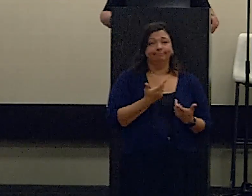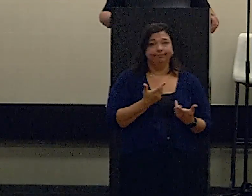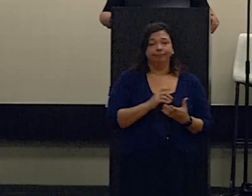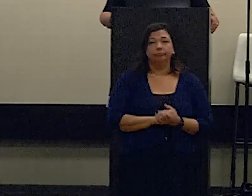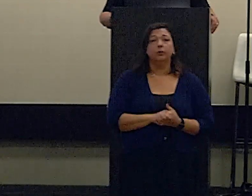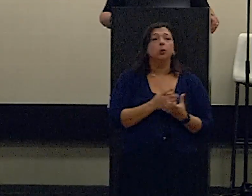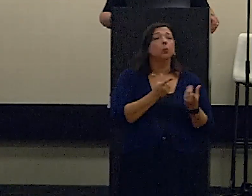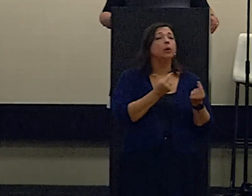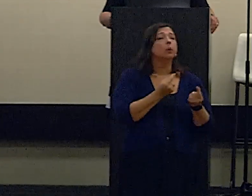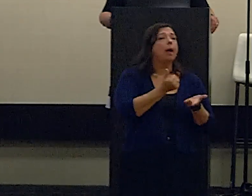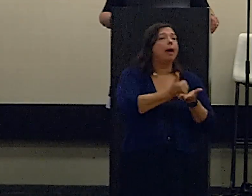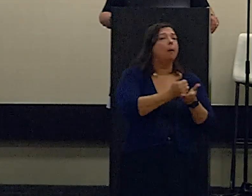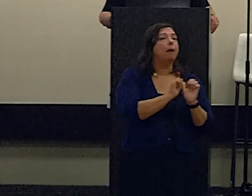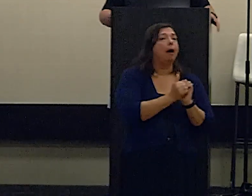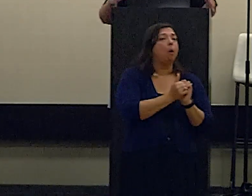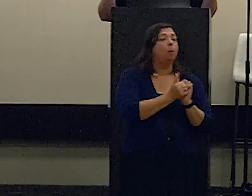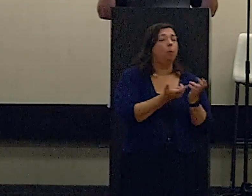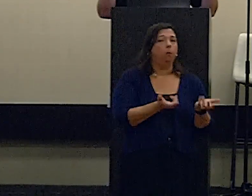What can I do? How can I help?